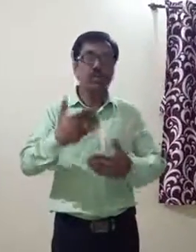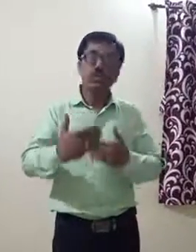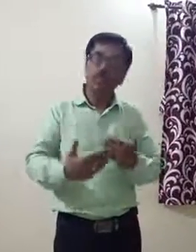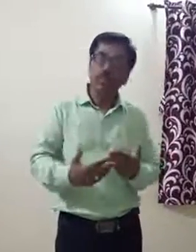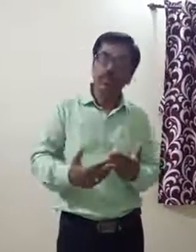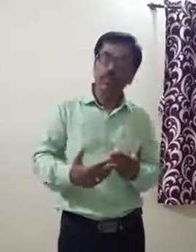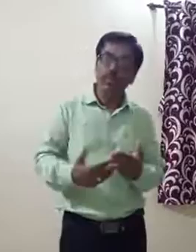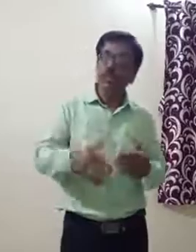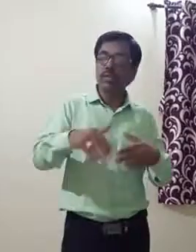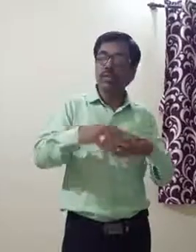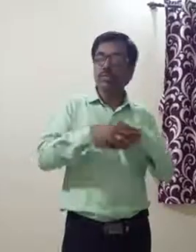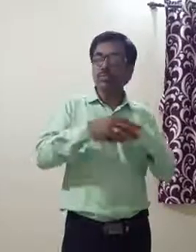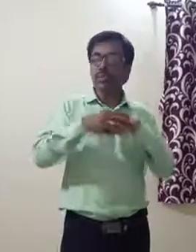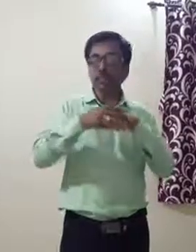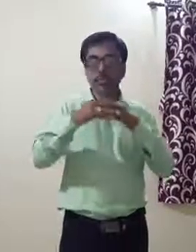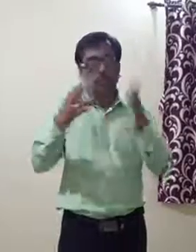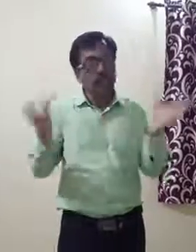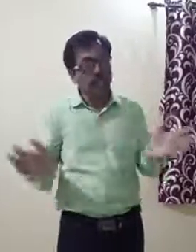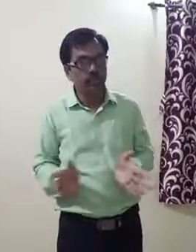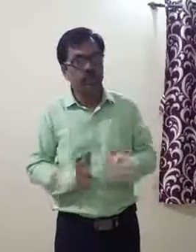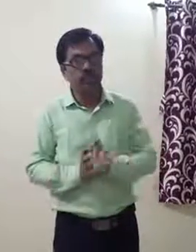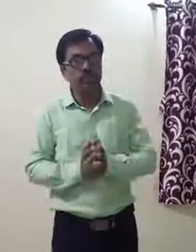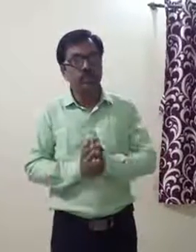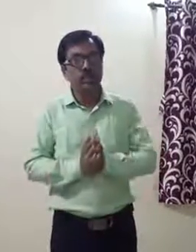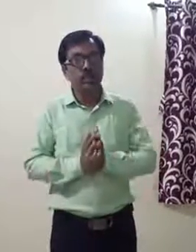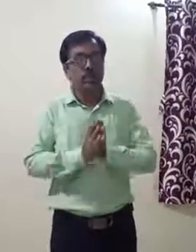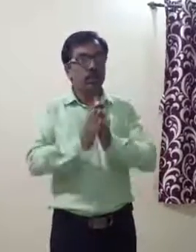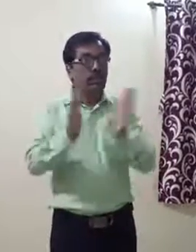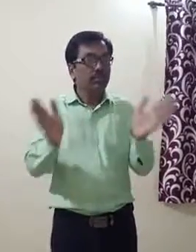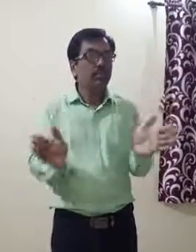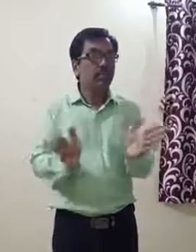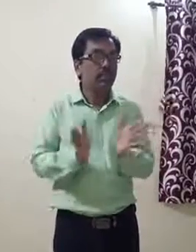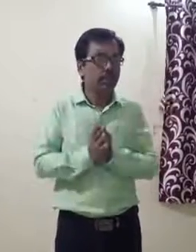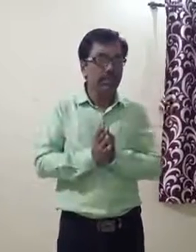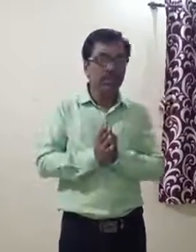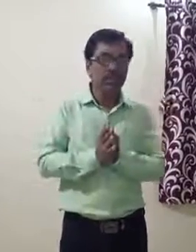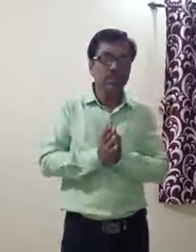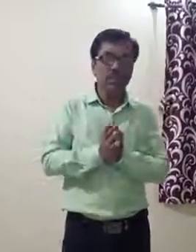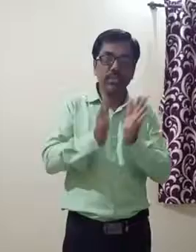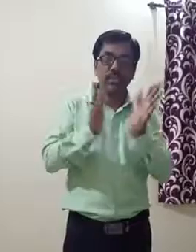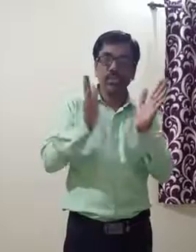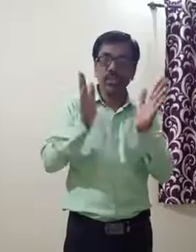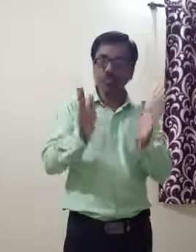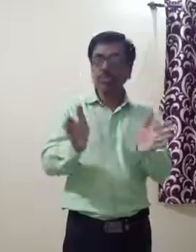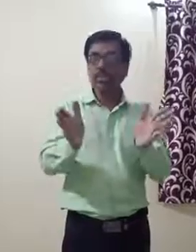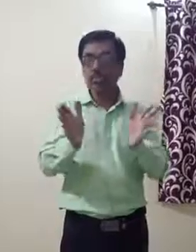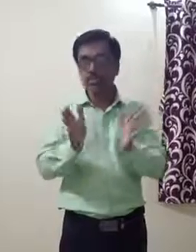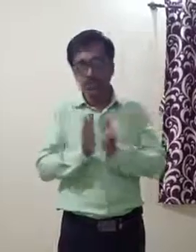rule, he wanted to win whole Europe. So all people thought that he is the harbinger of